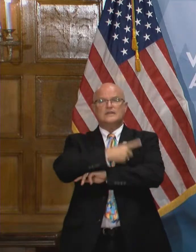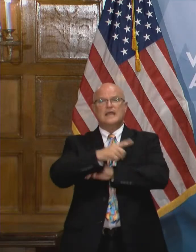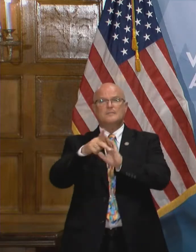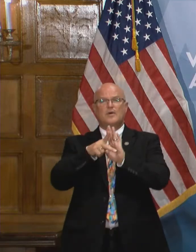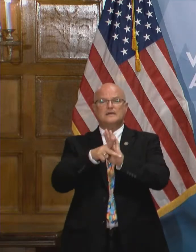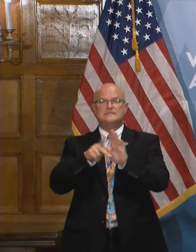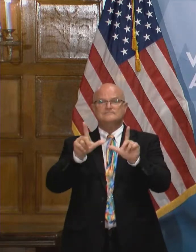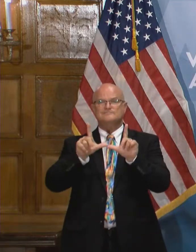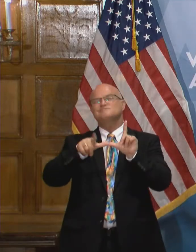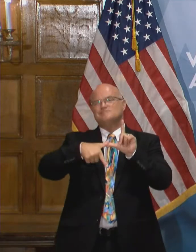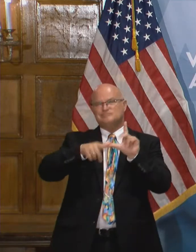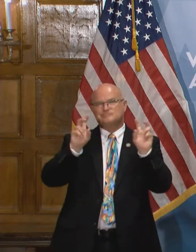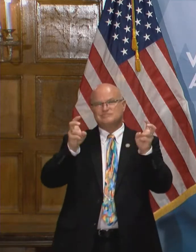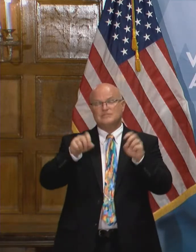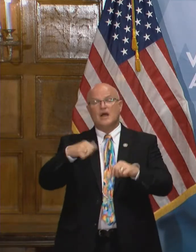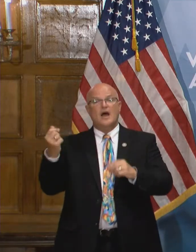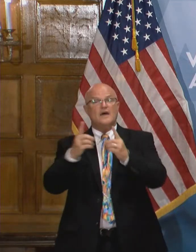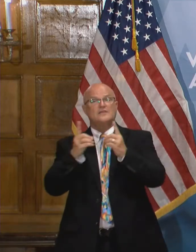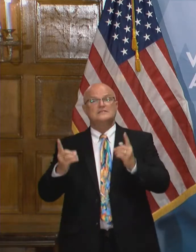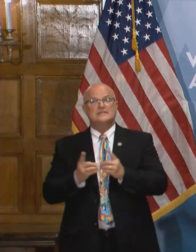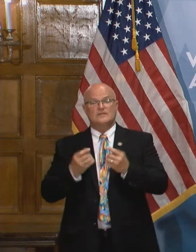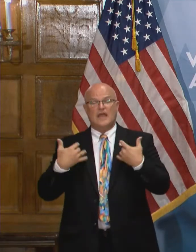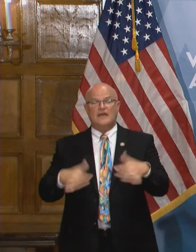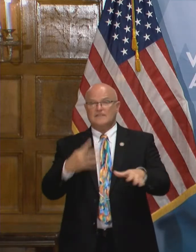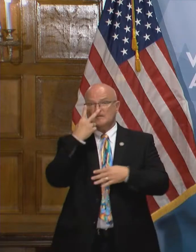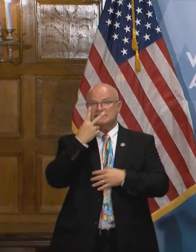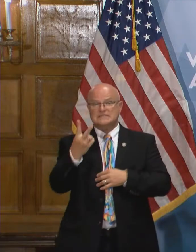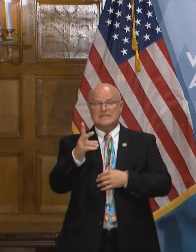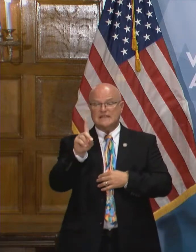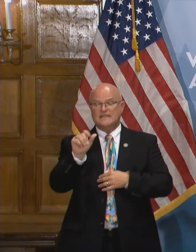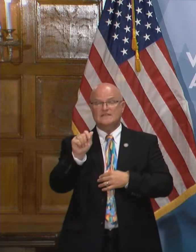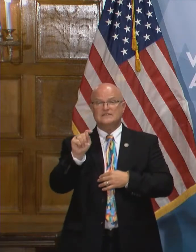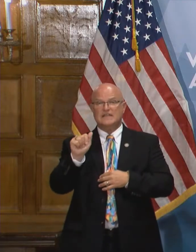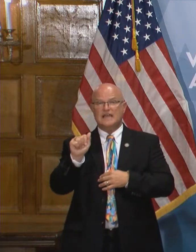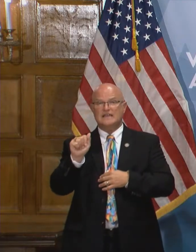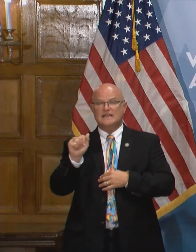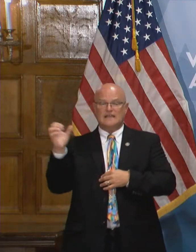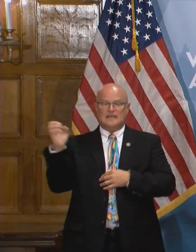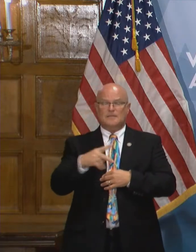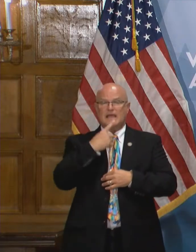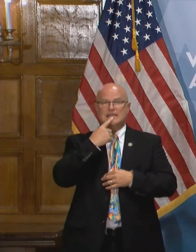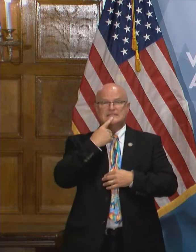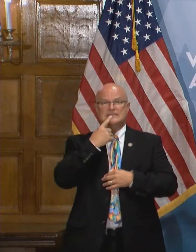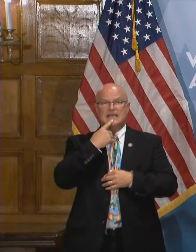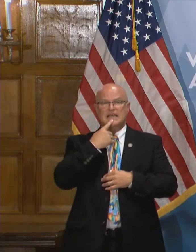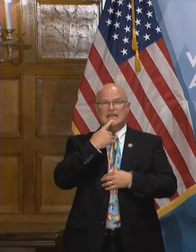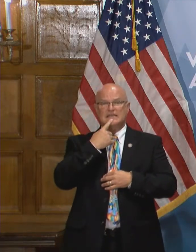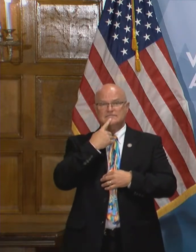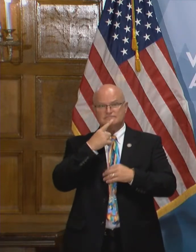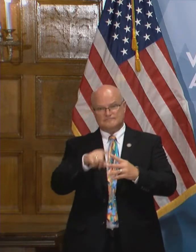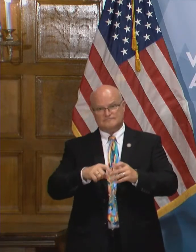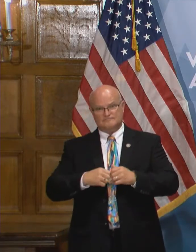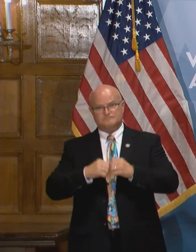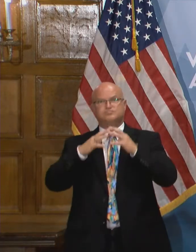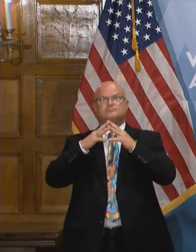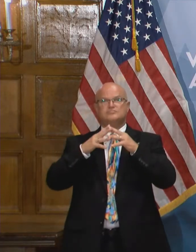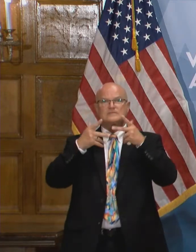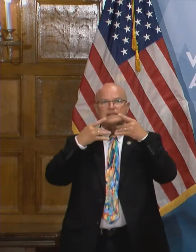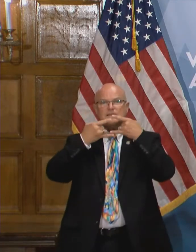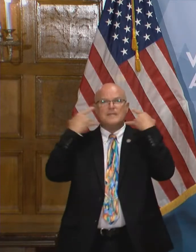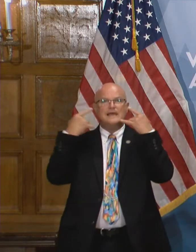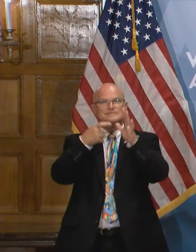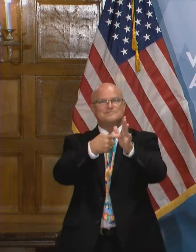policies to expire. Other districts, after they've been seeing their data, they've come back and they have implemented a mask policy.